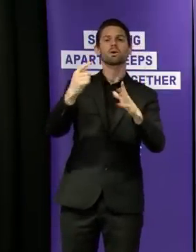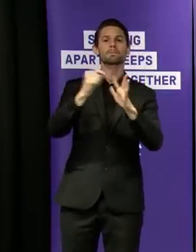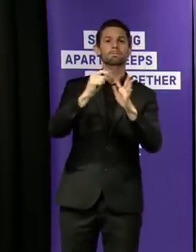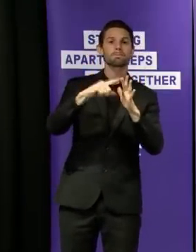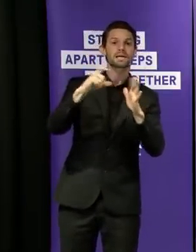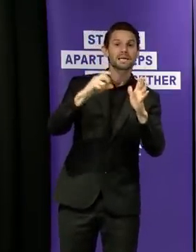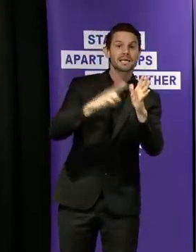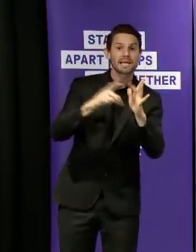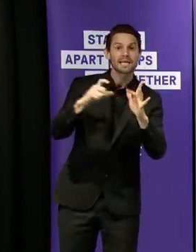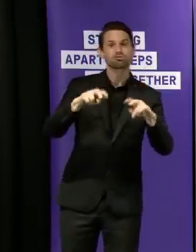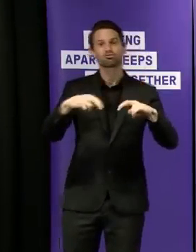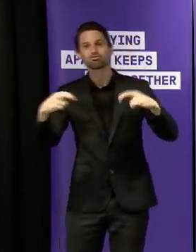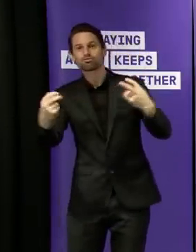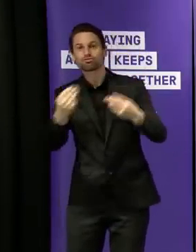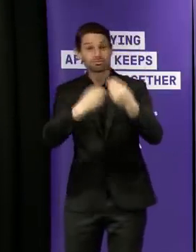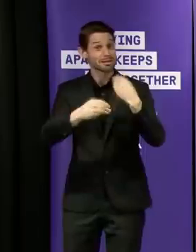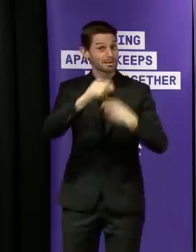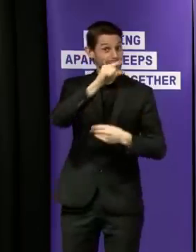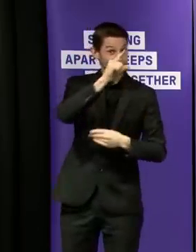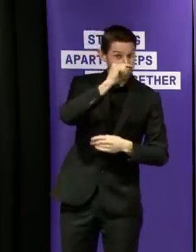as well. Although,